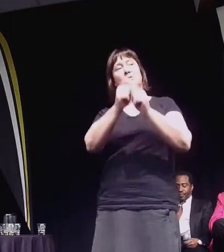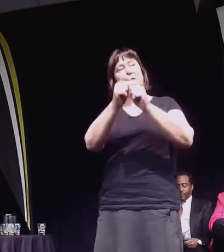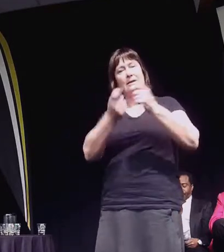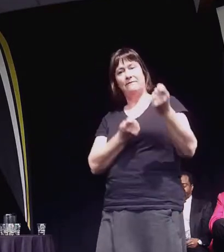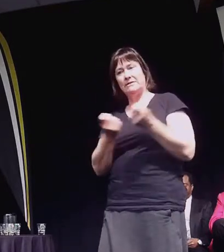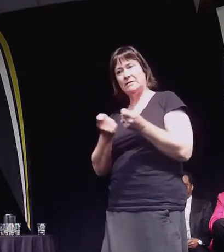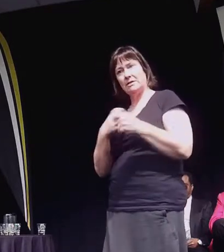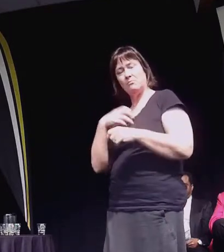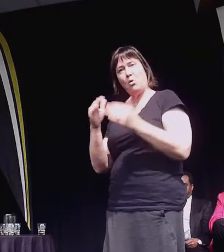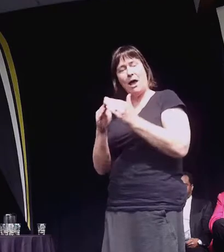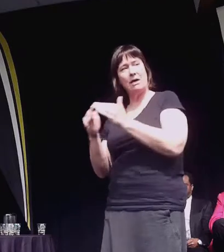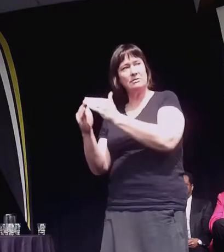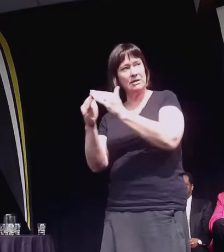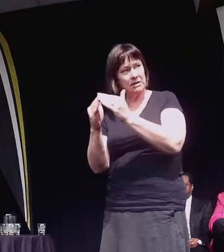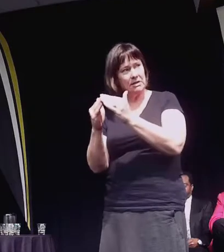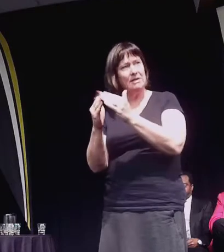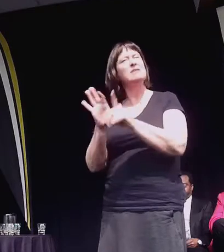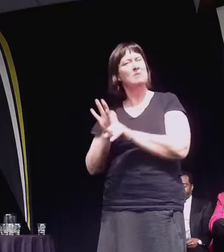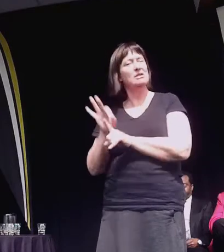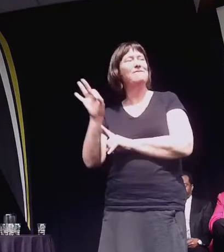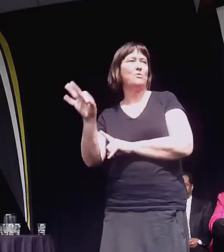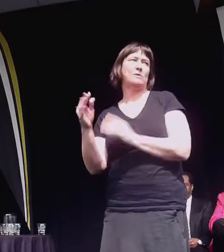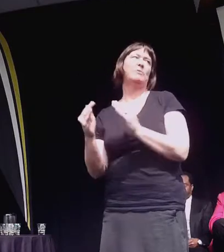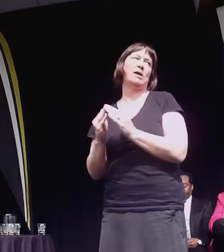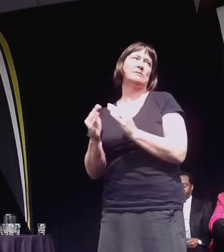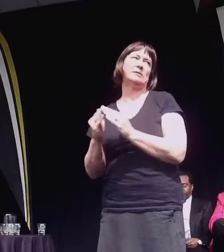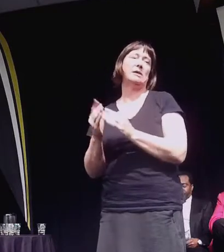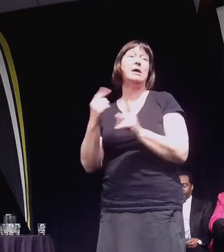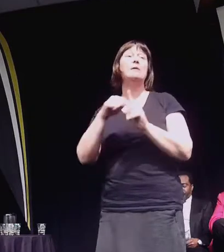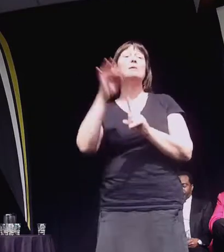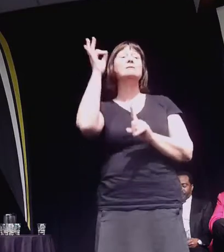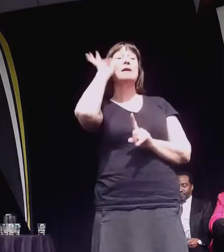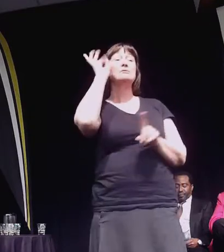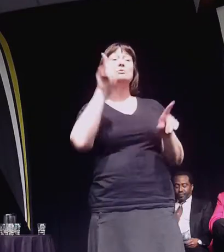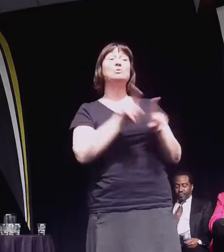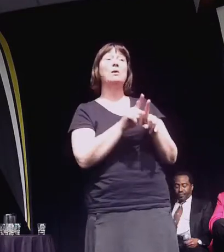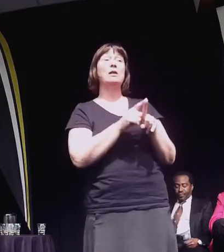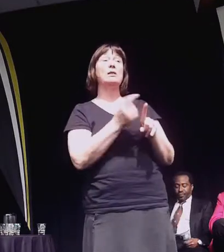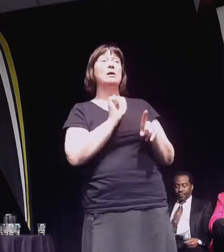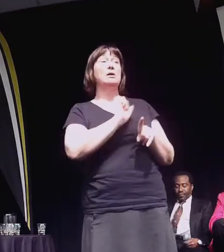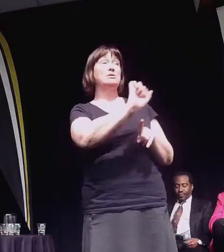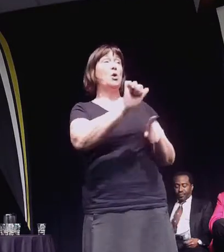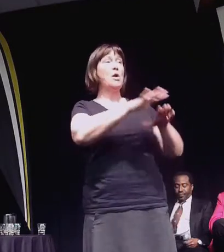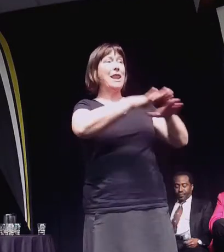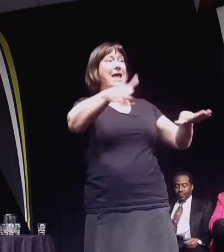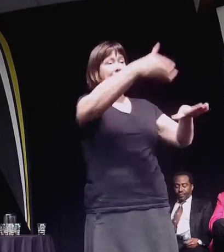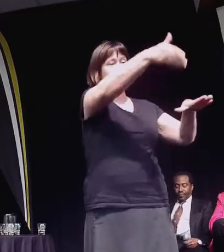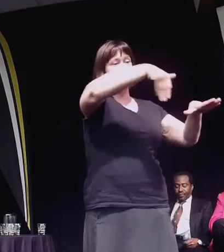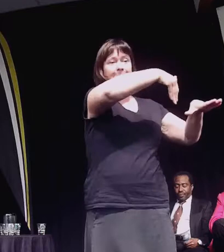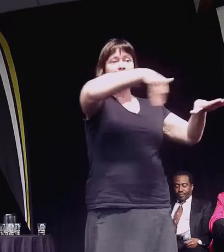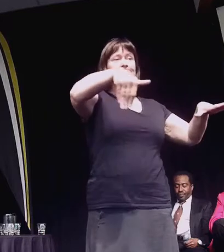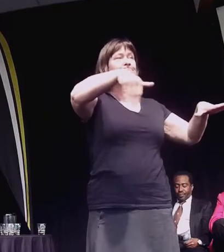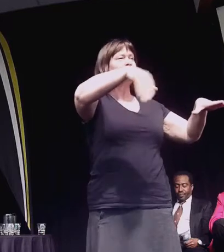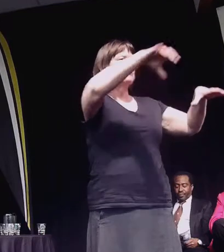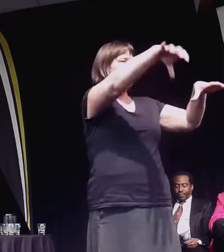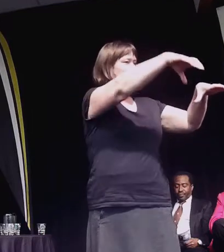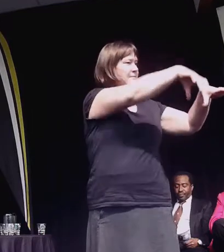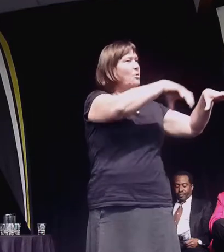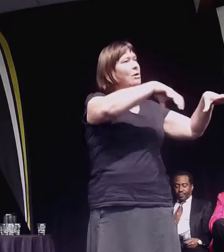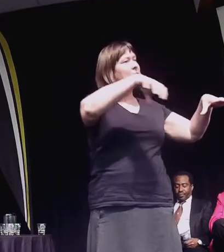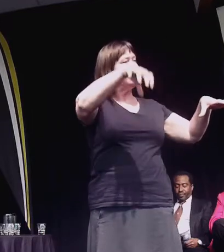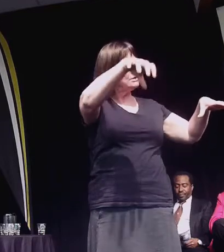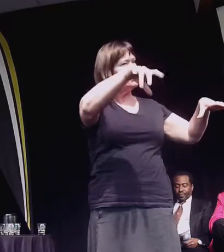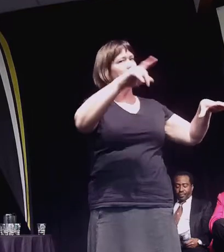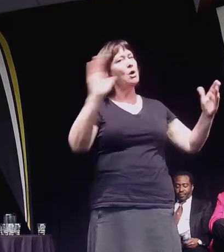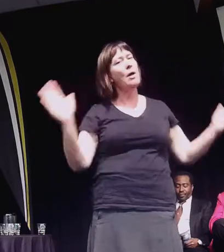more housing, especially affordable housing. And council is also doing its own subdivision with some smaller sections, which it